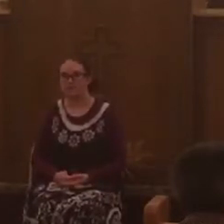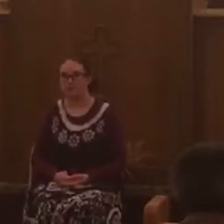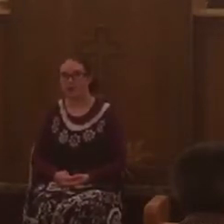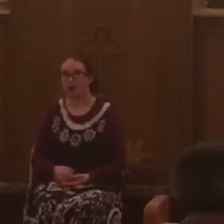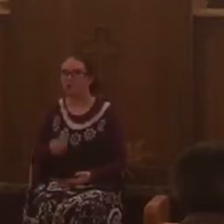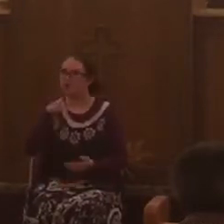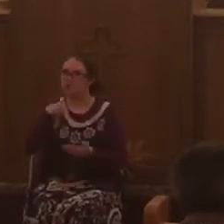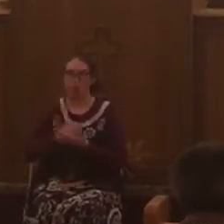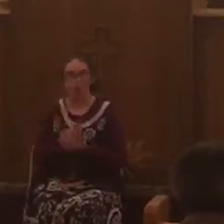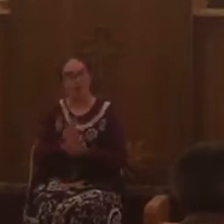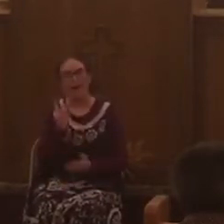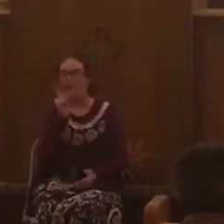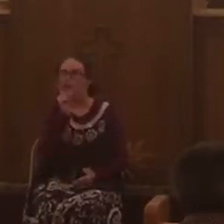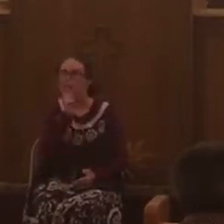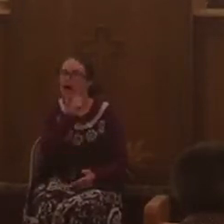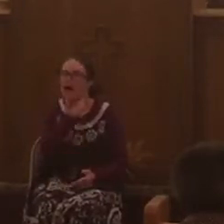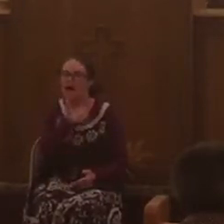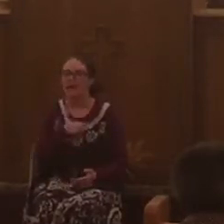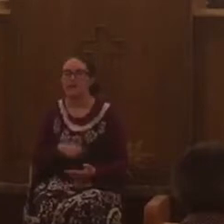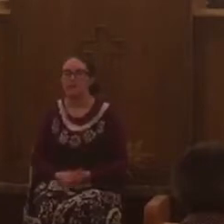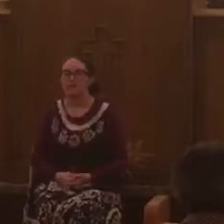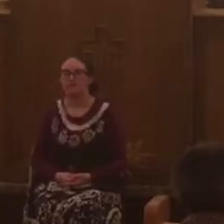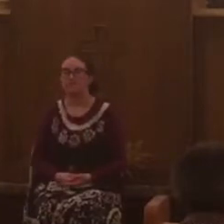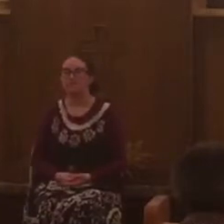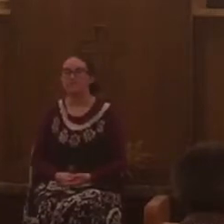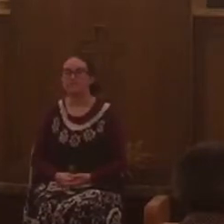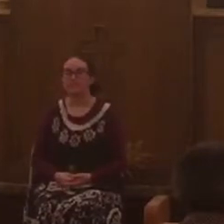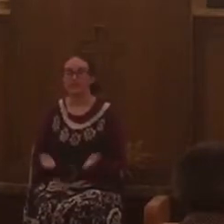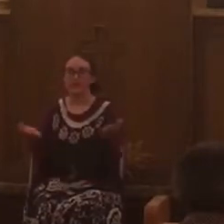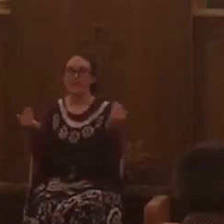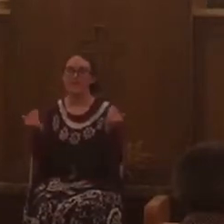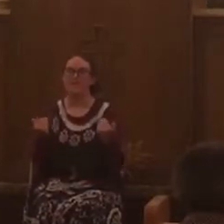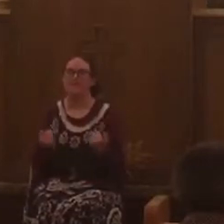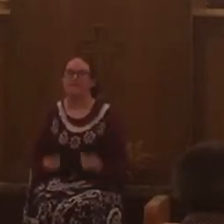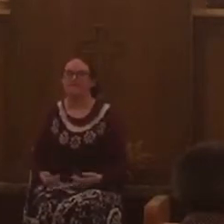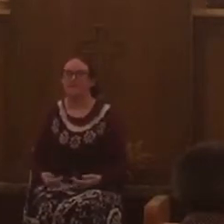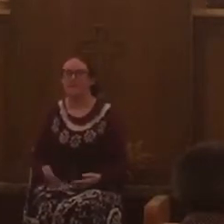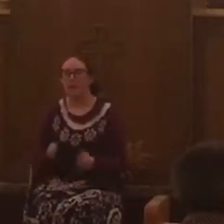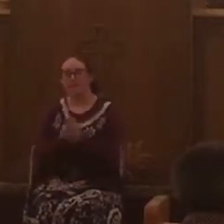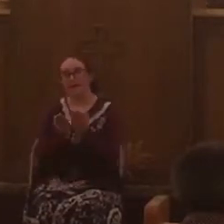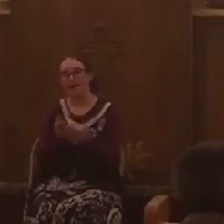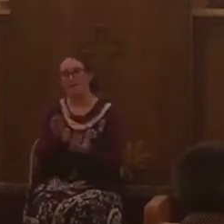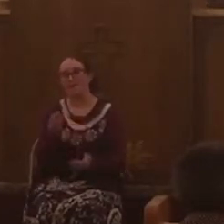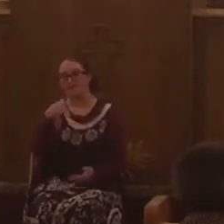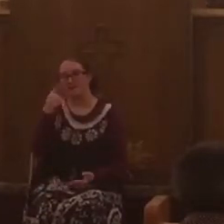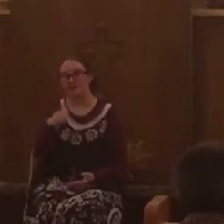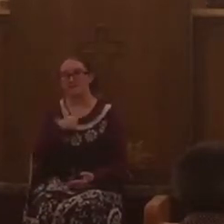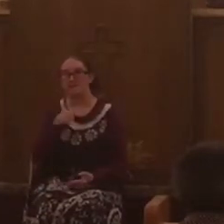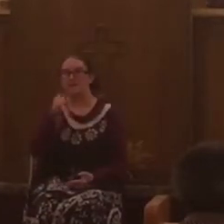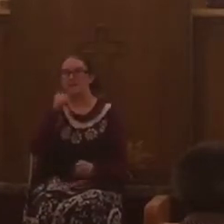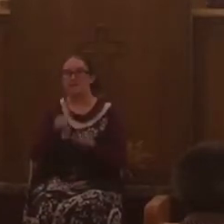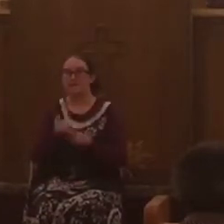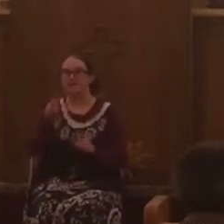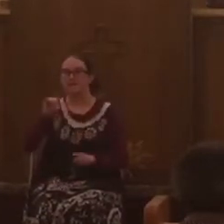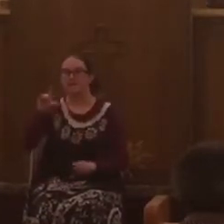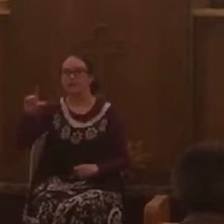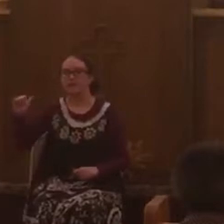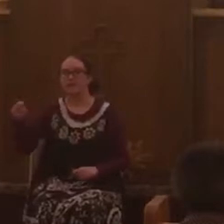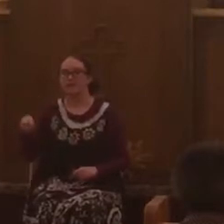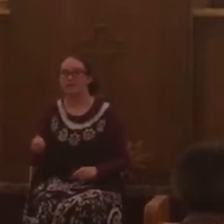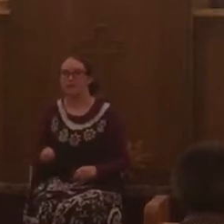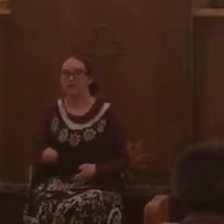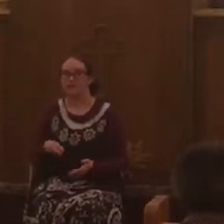that God has given us a power, amen, from on high over all the powers of the enemy. Hallelujah. Glory